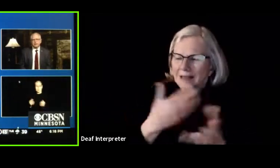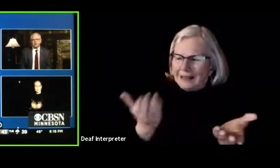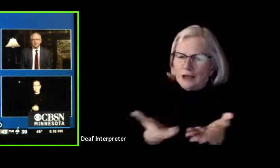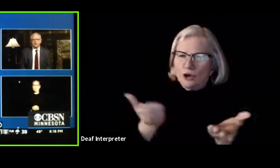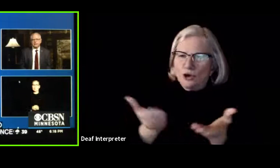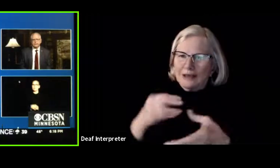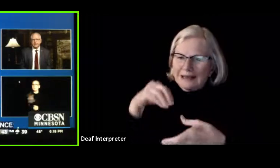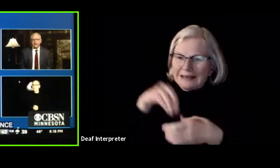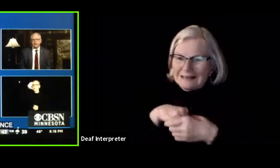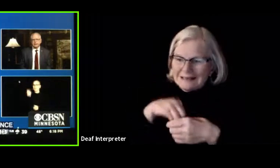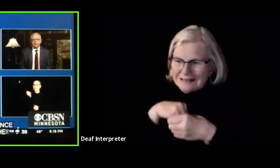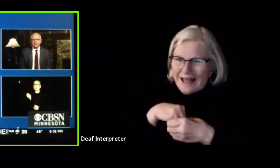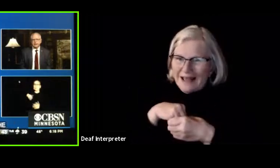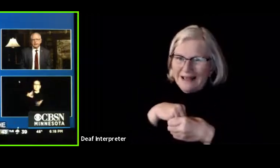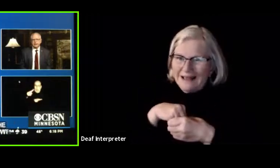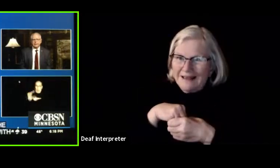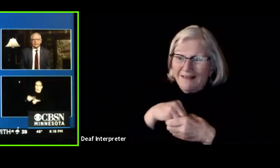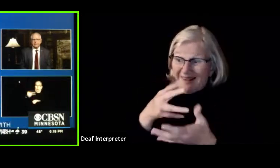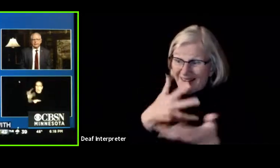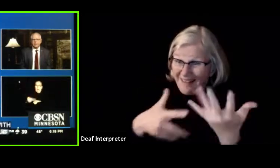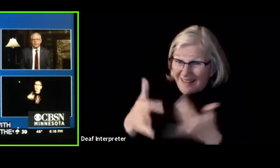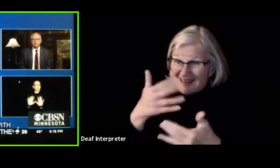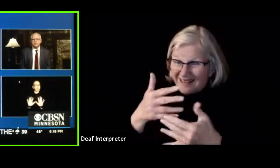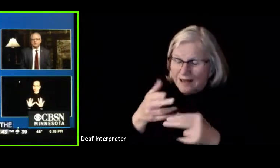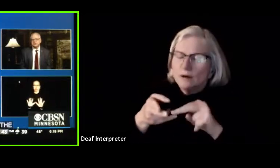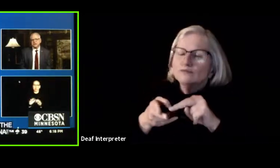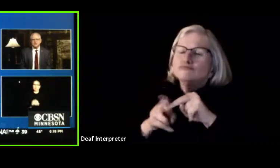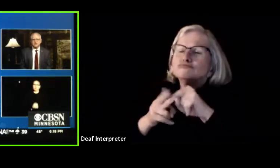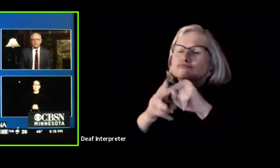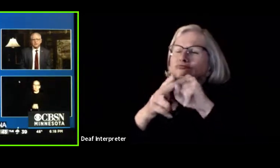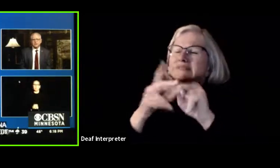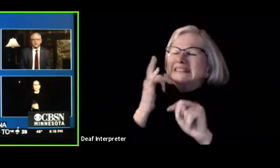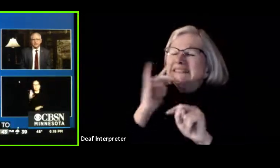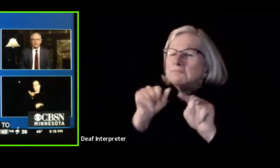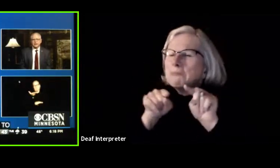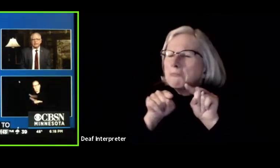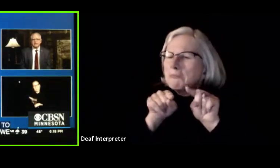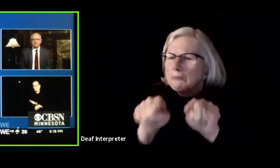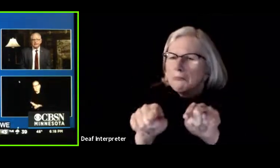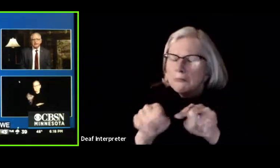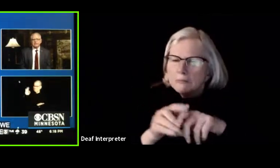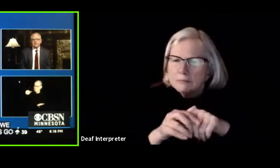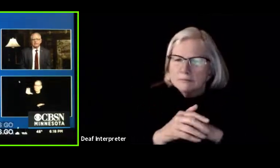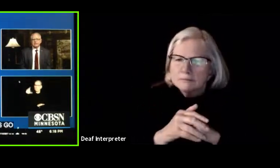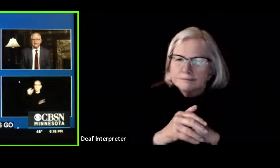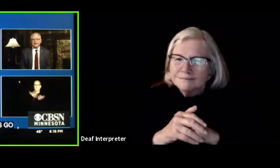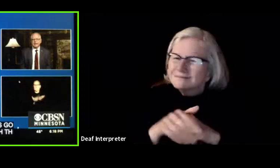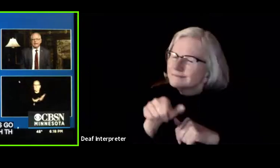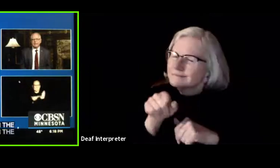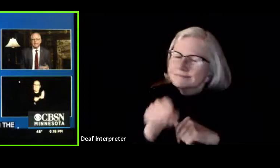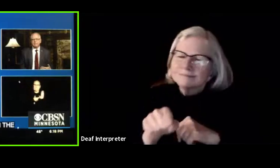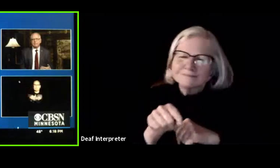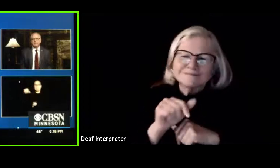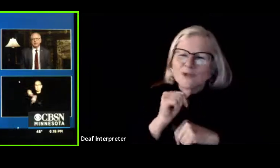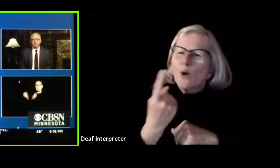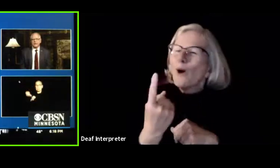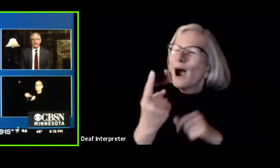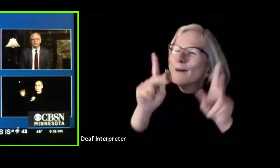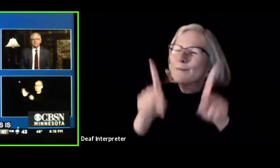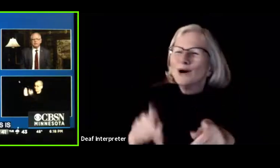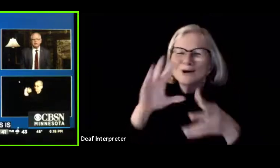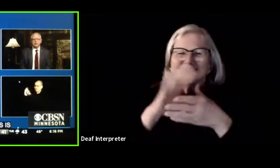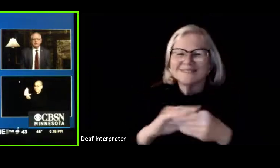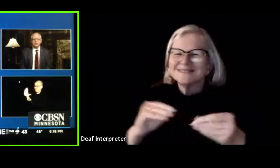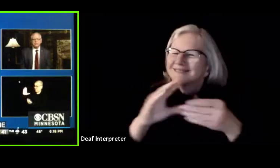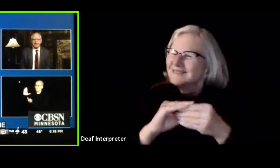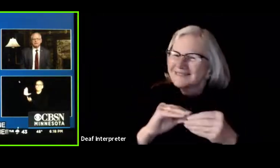debatable, it is not one person says and the other, the scientific data and the information we have is